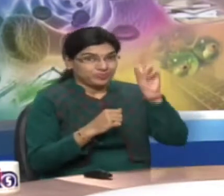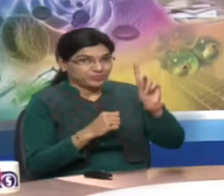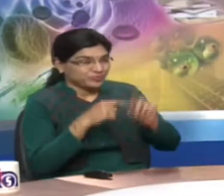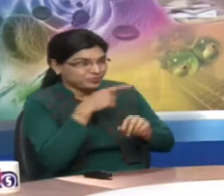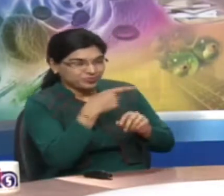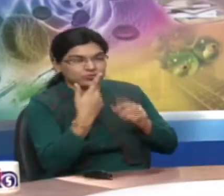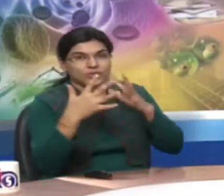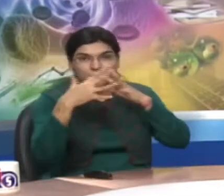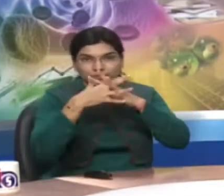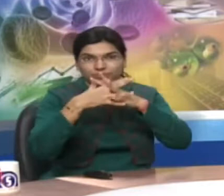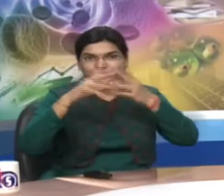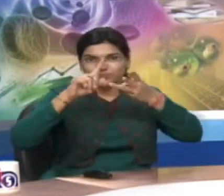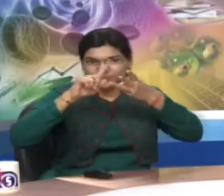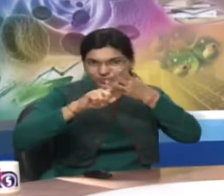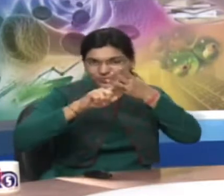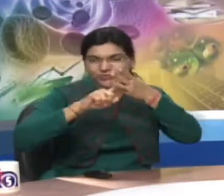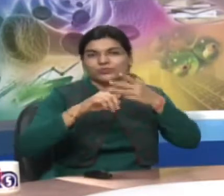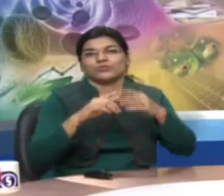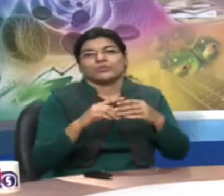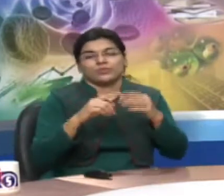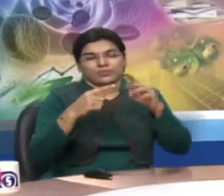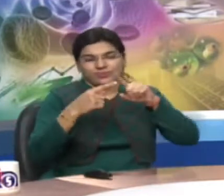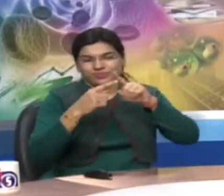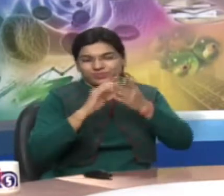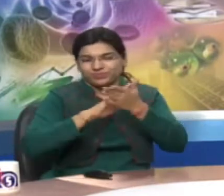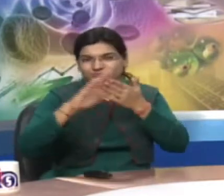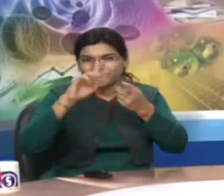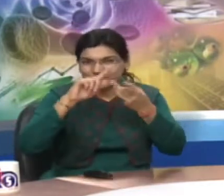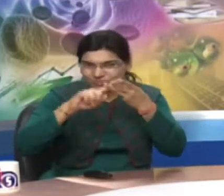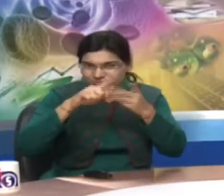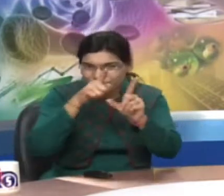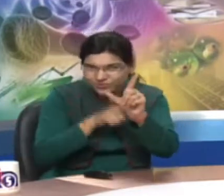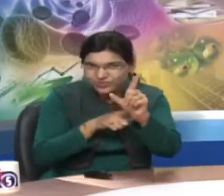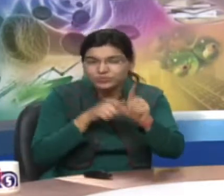Be careful for not using is with you a lot of times.